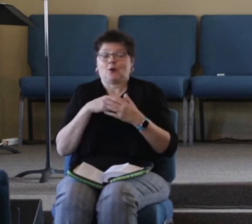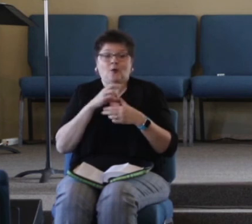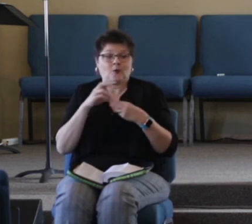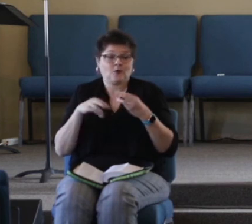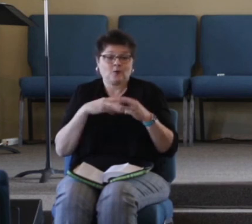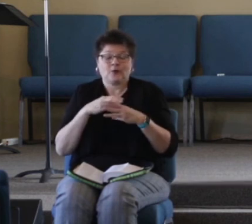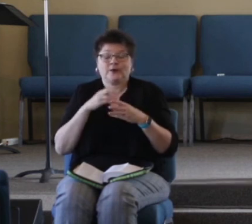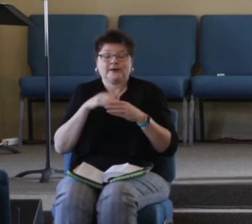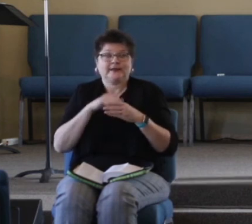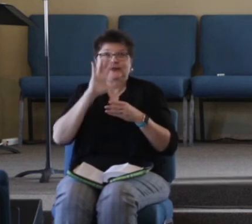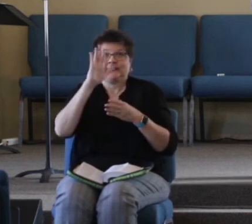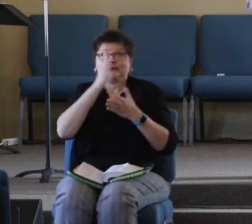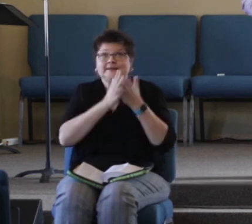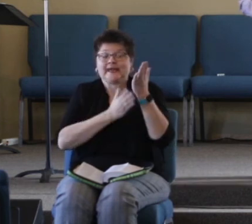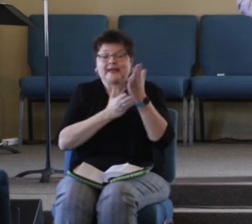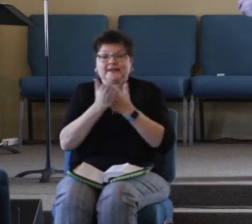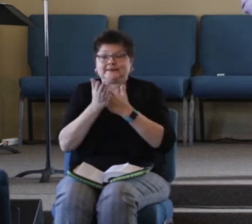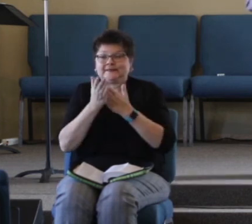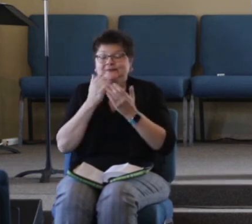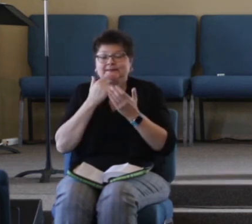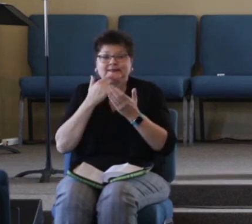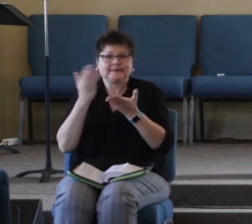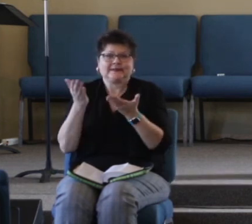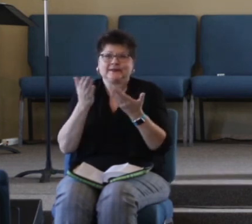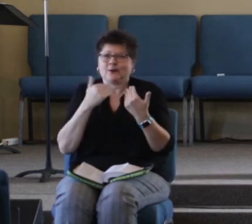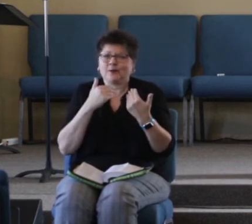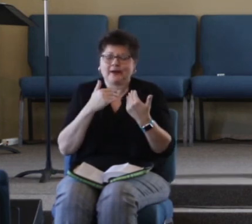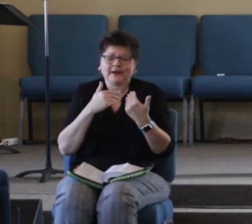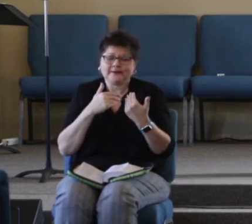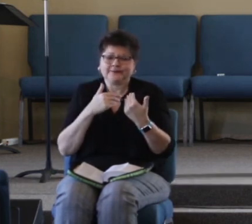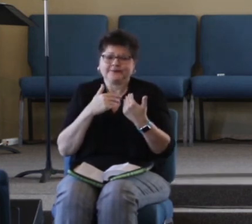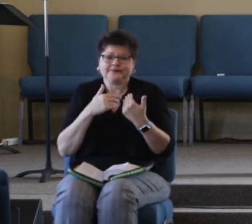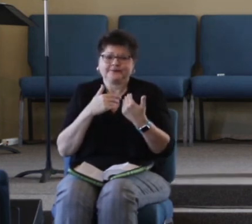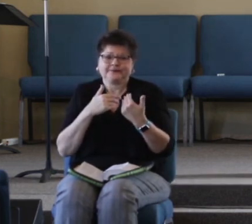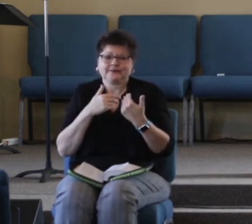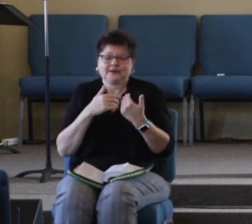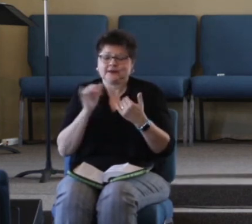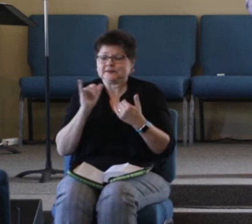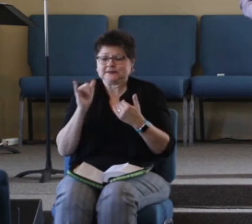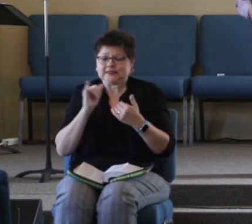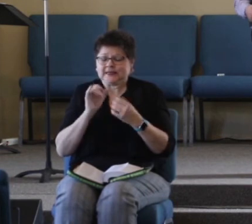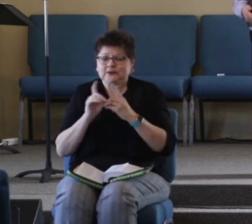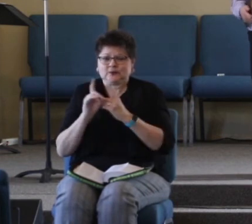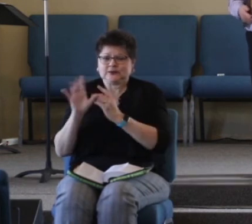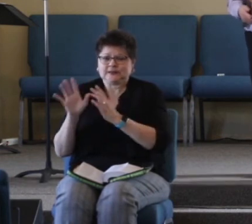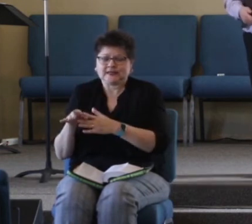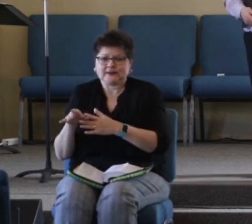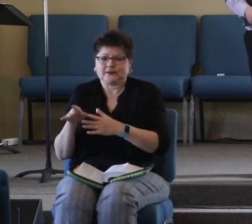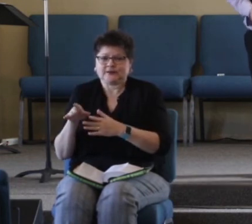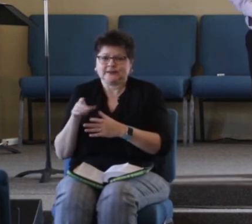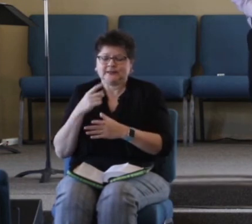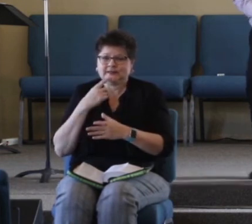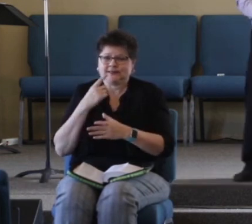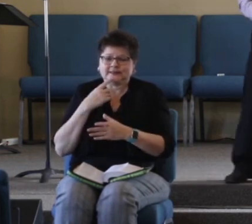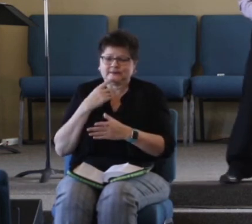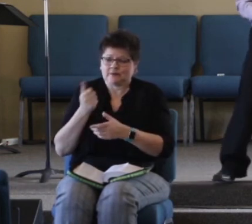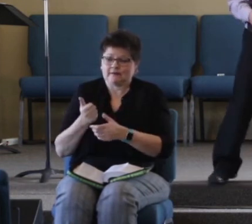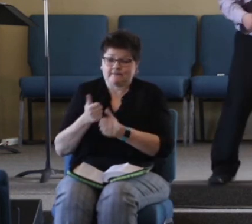And he says, come on. Just like he said to his disciples walking by the Sea of Galilee, follow